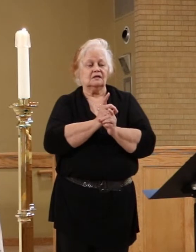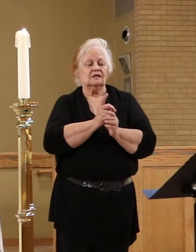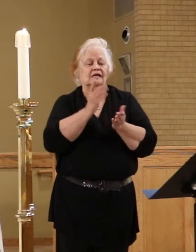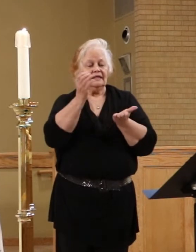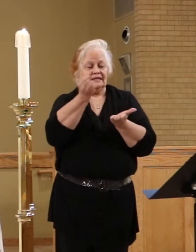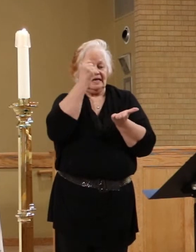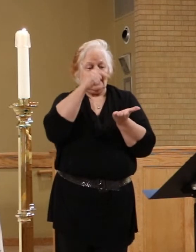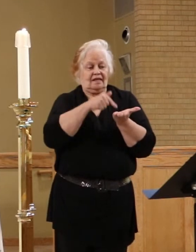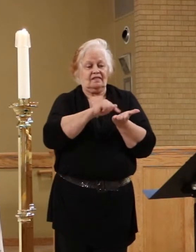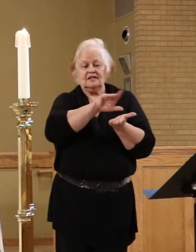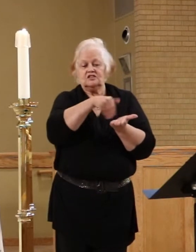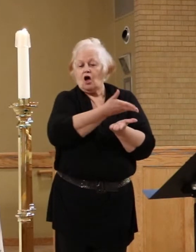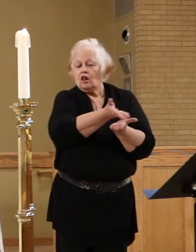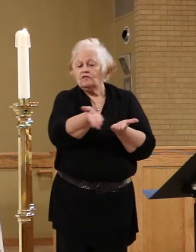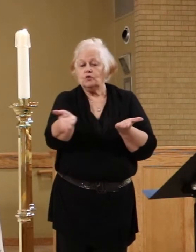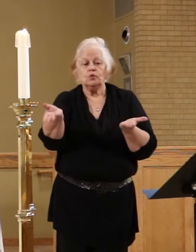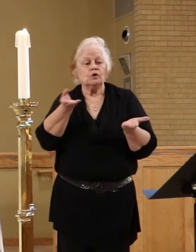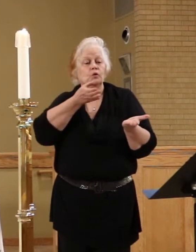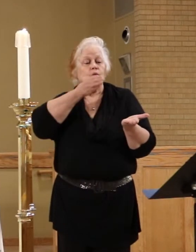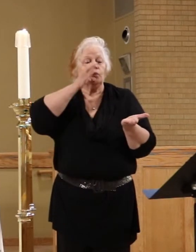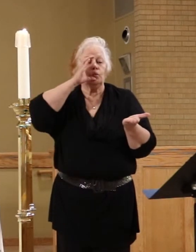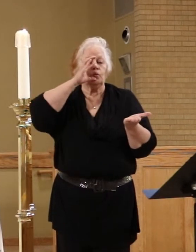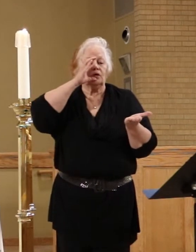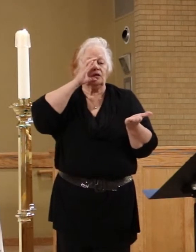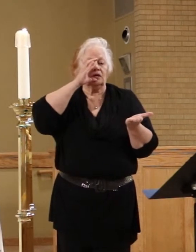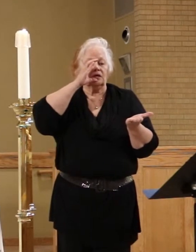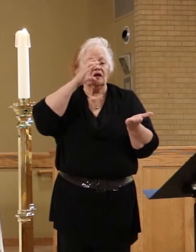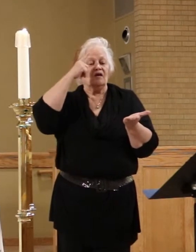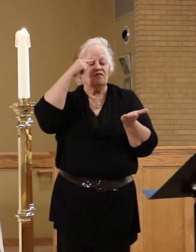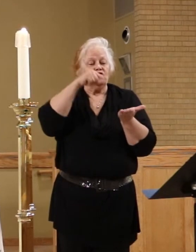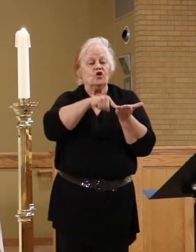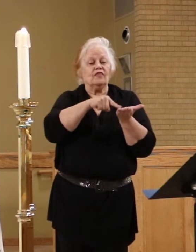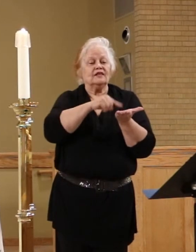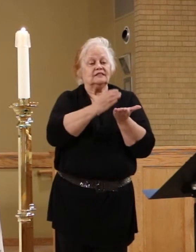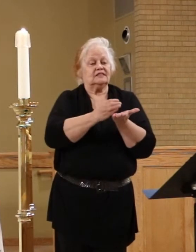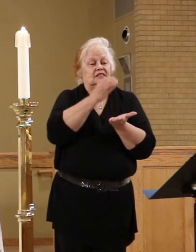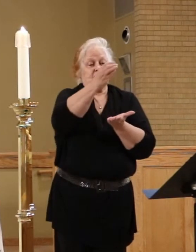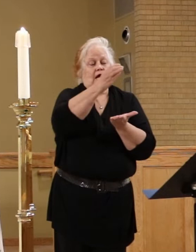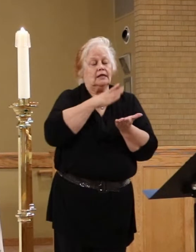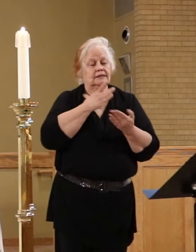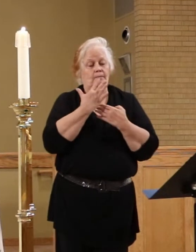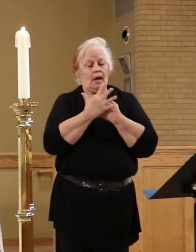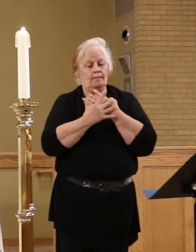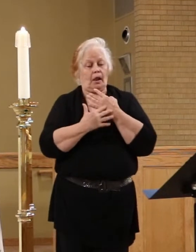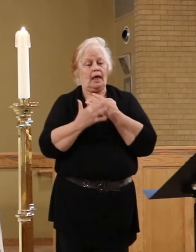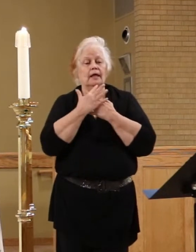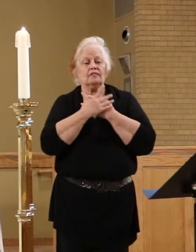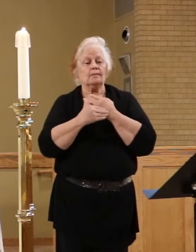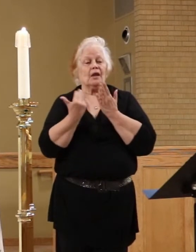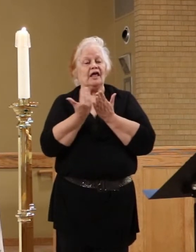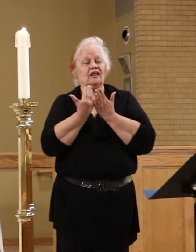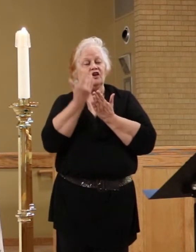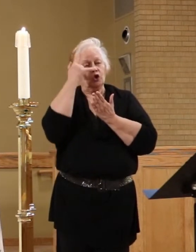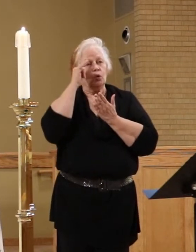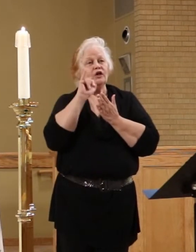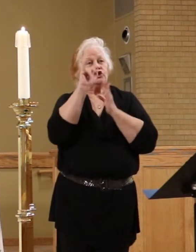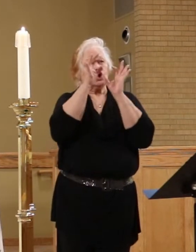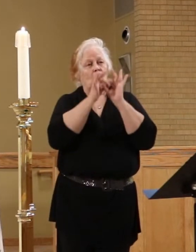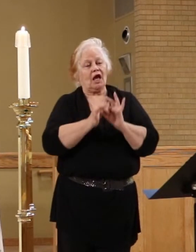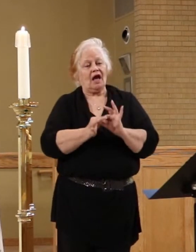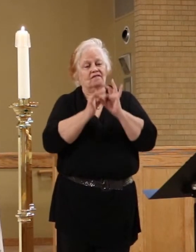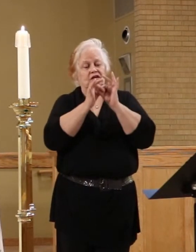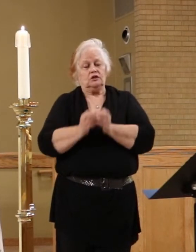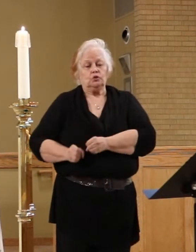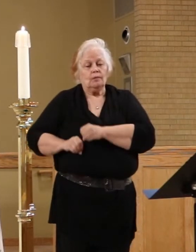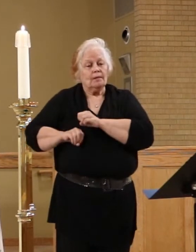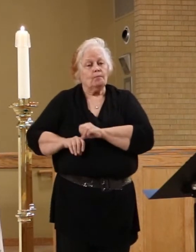"Take this, all of you, and drink from it, for this is the chalice of my blood, the blood of the new and eternal covenant, which